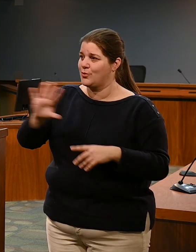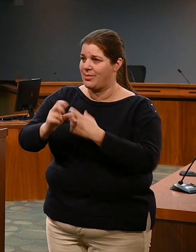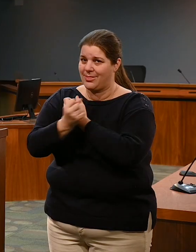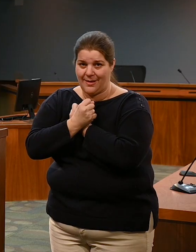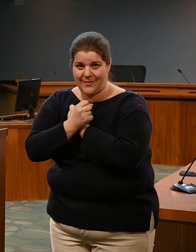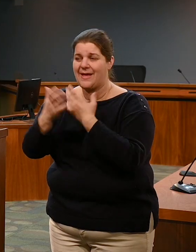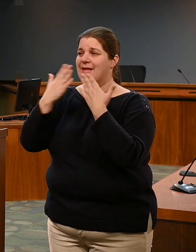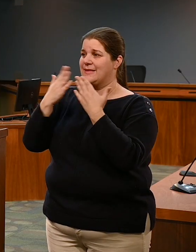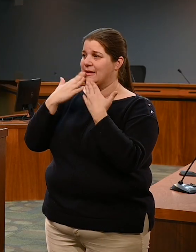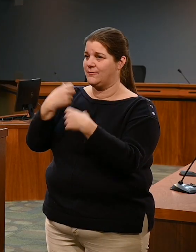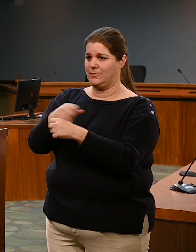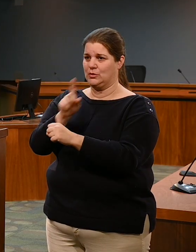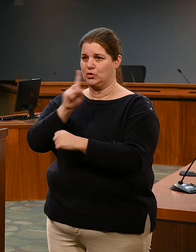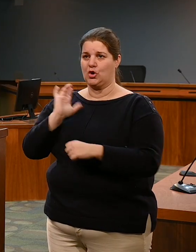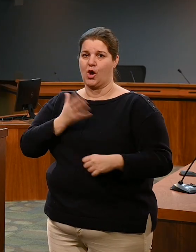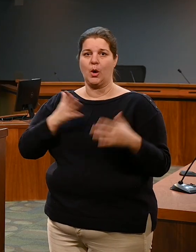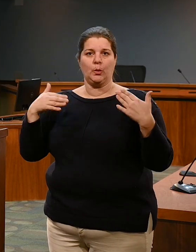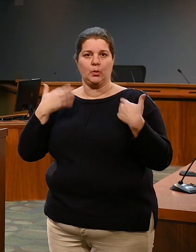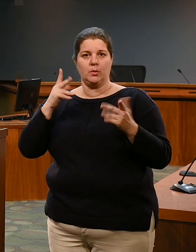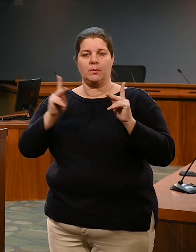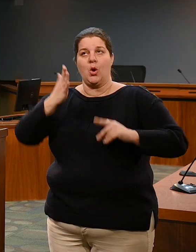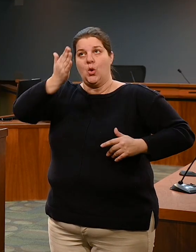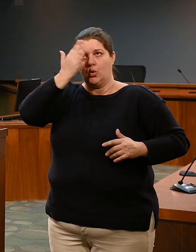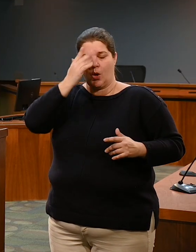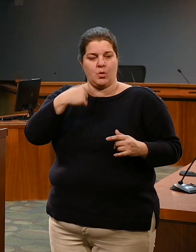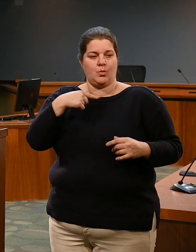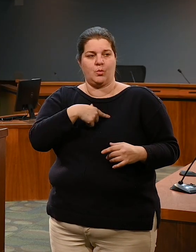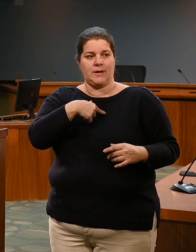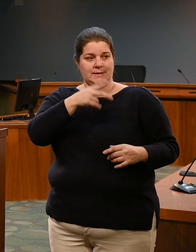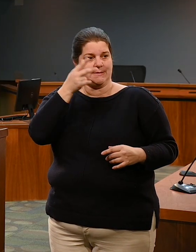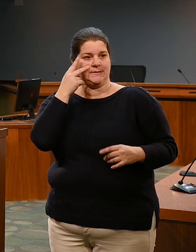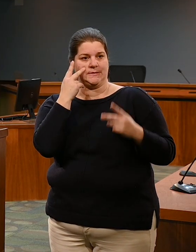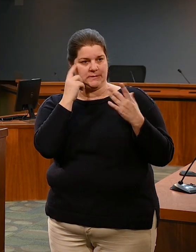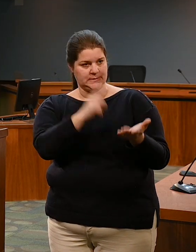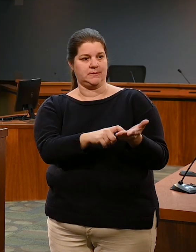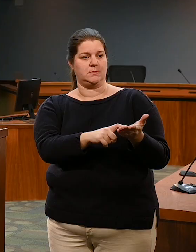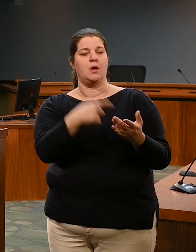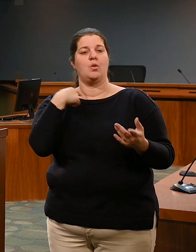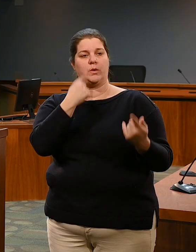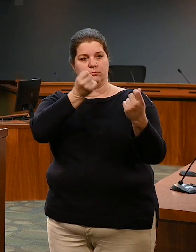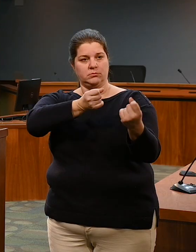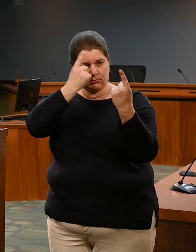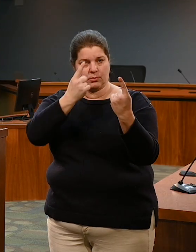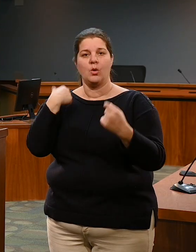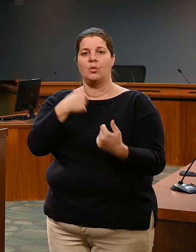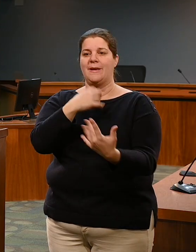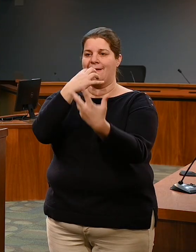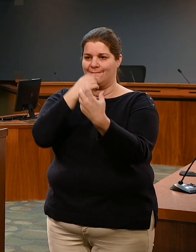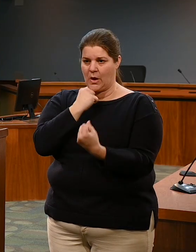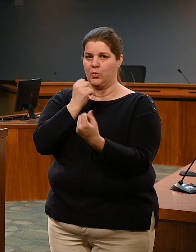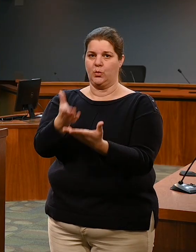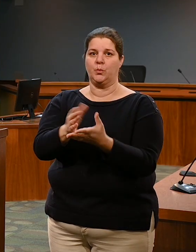making sure that our young people know that they are seen, they are heard, and they are valued. I want to personally